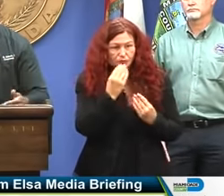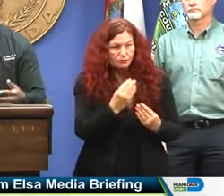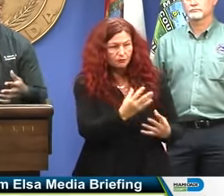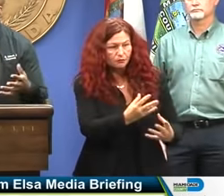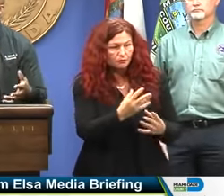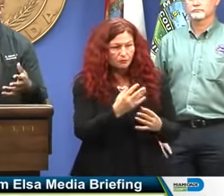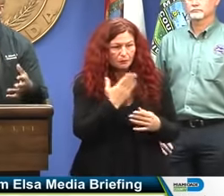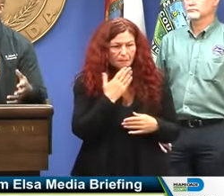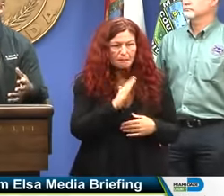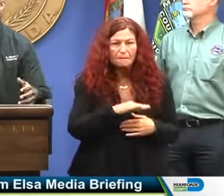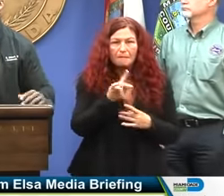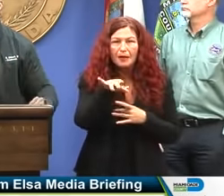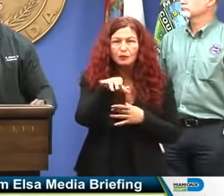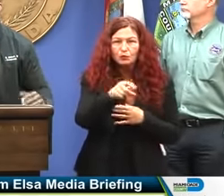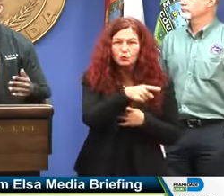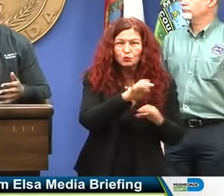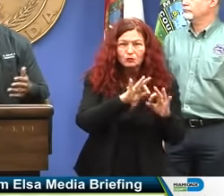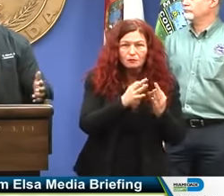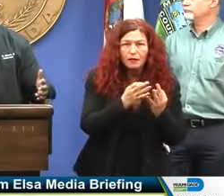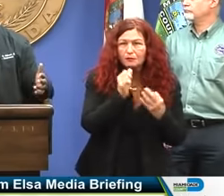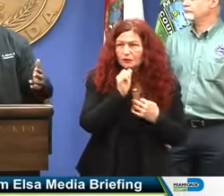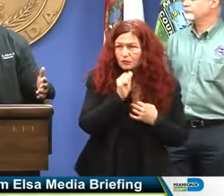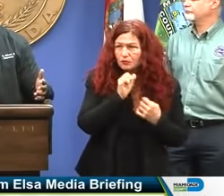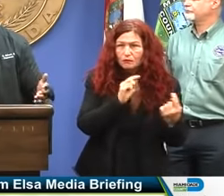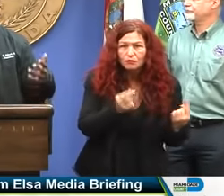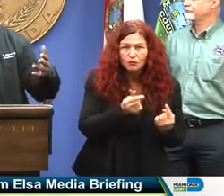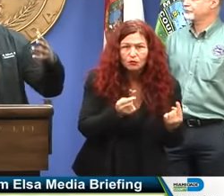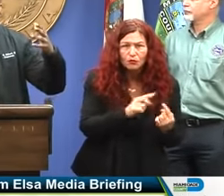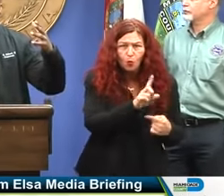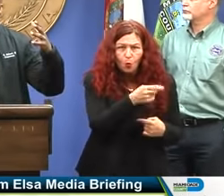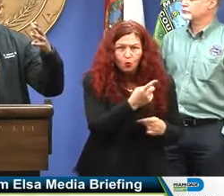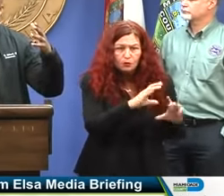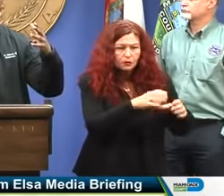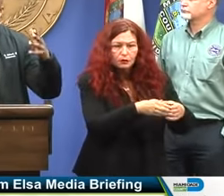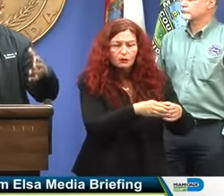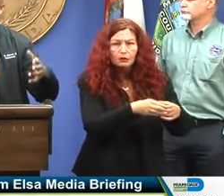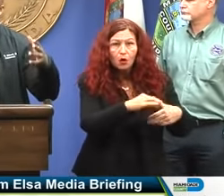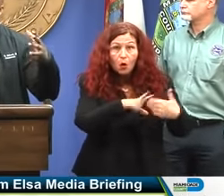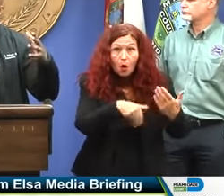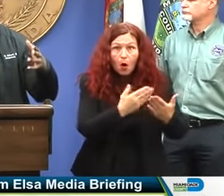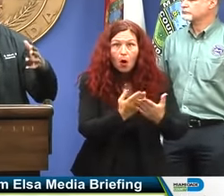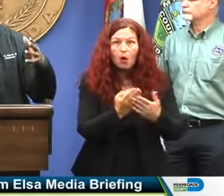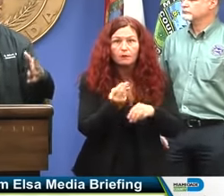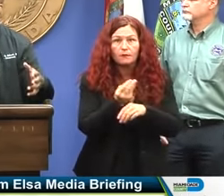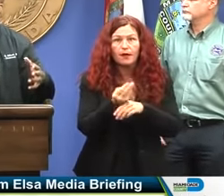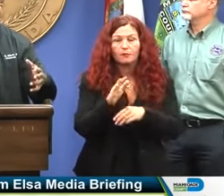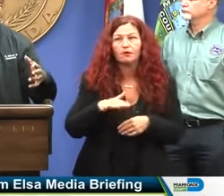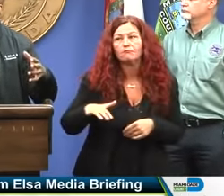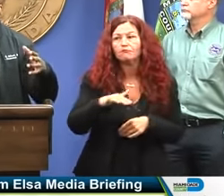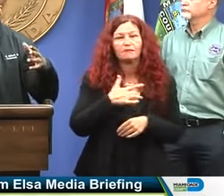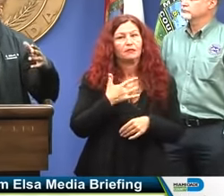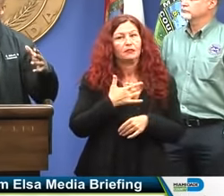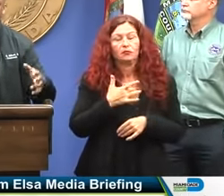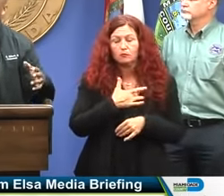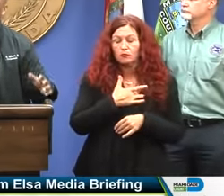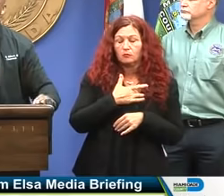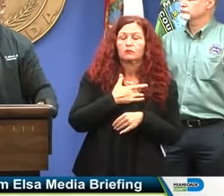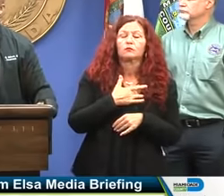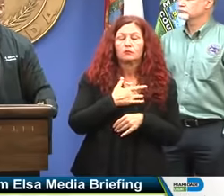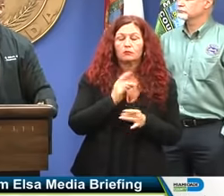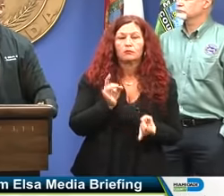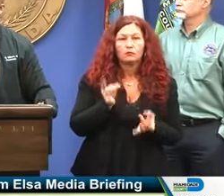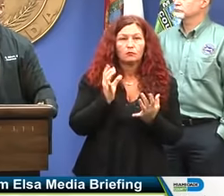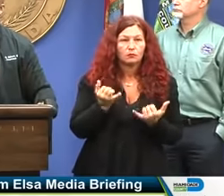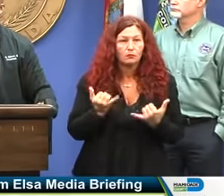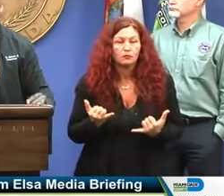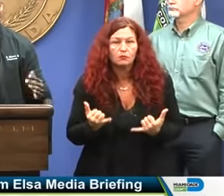community, because it isn't just those families that are hurt, it's the entire community. The weight of that building coming down, those buildings coming down, is on this entire